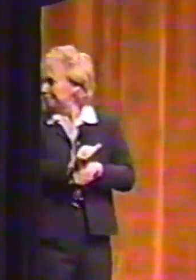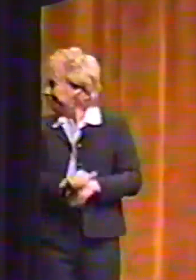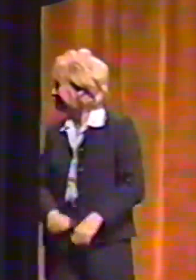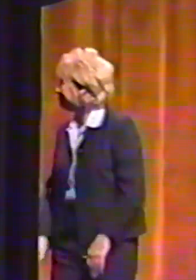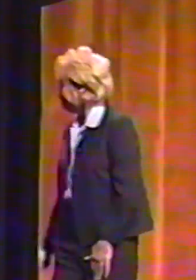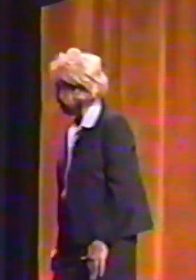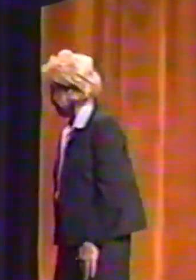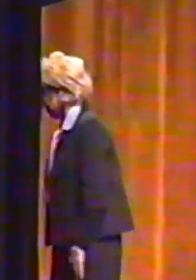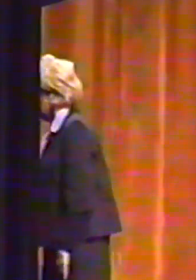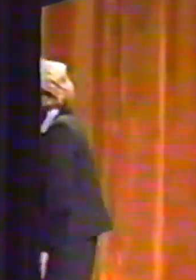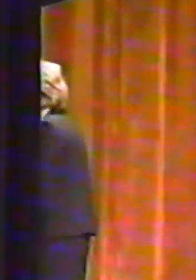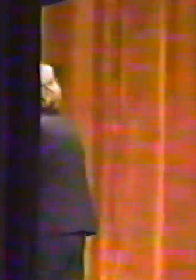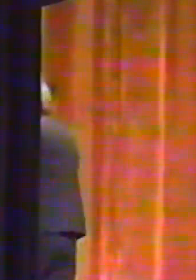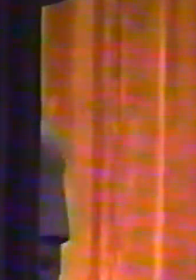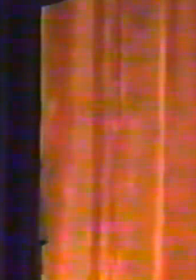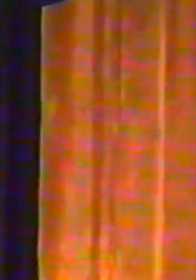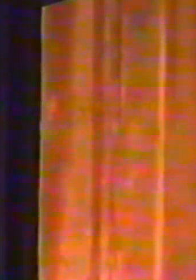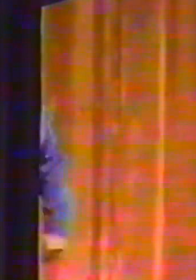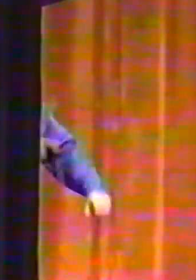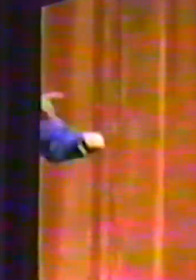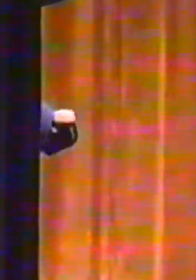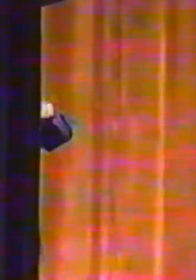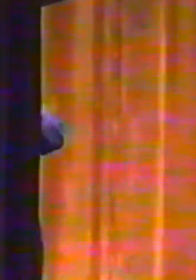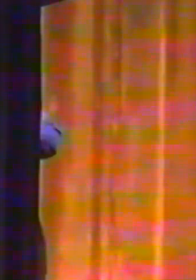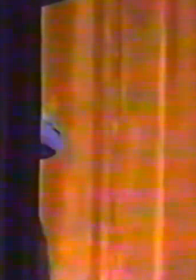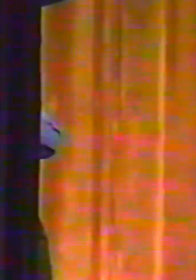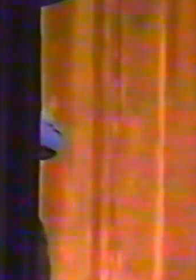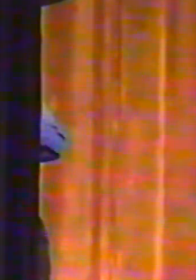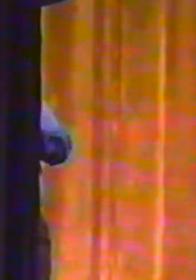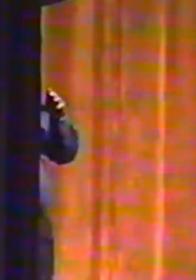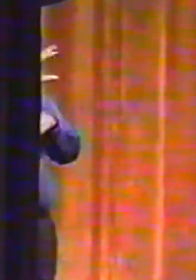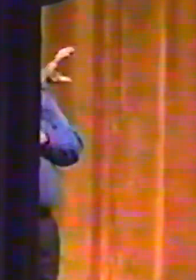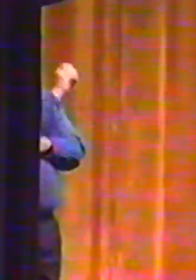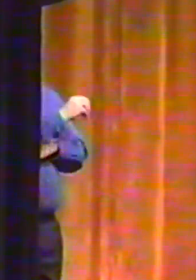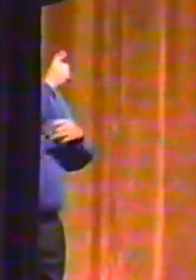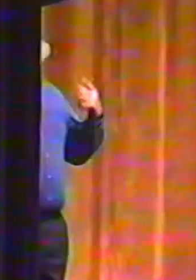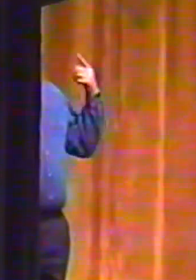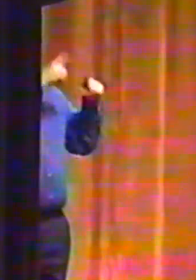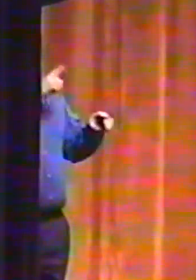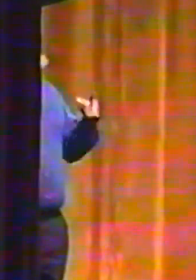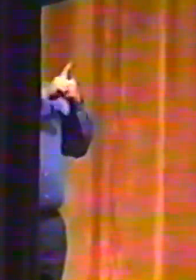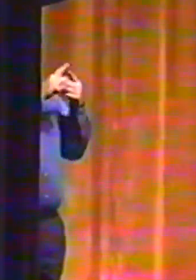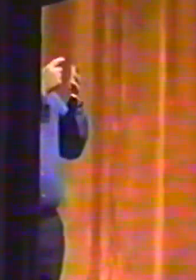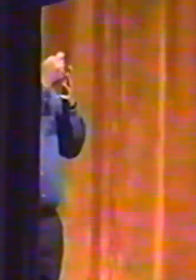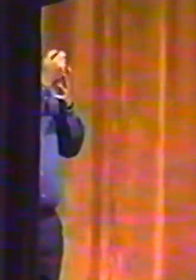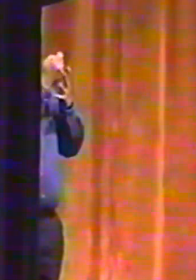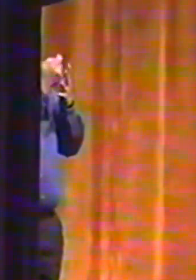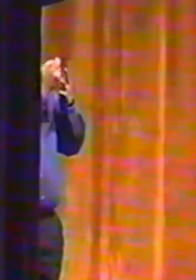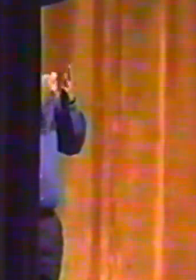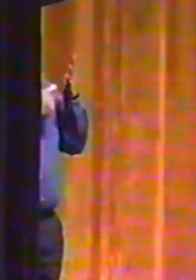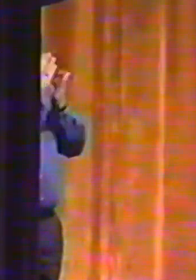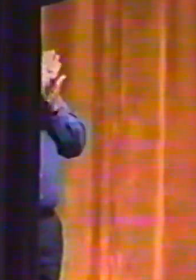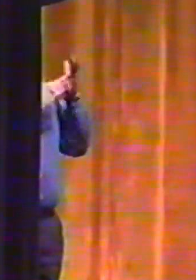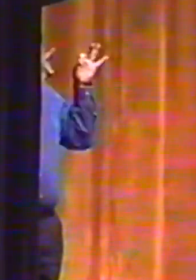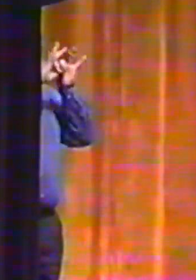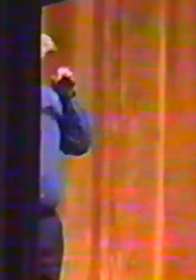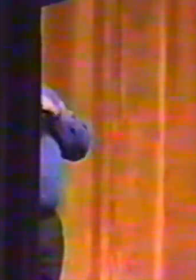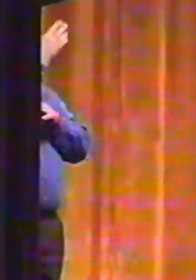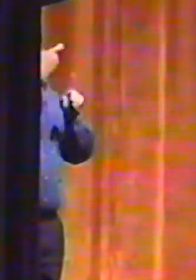national TV networks agreeing to censor tapes from Osama bin Laden and his